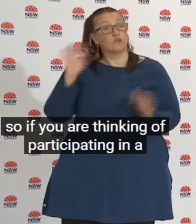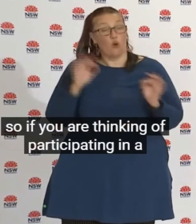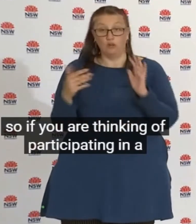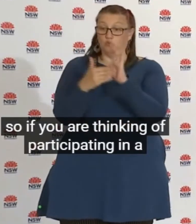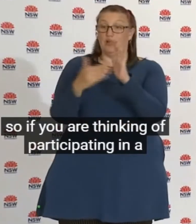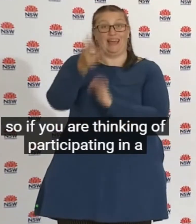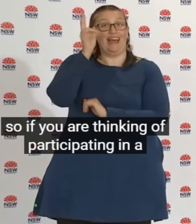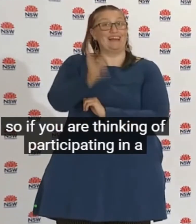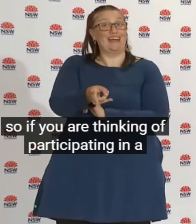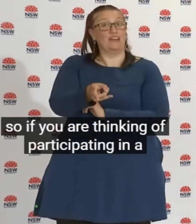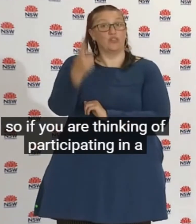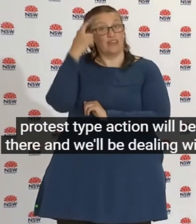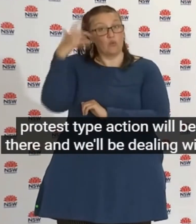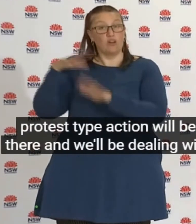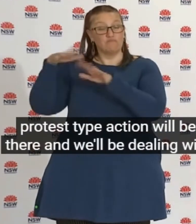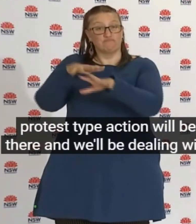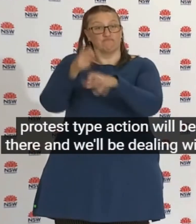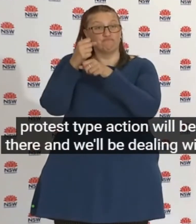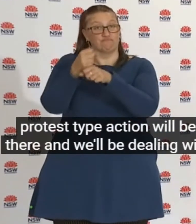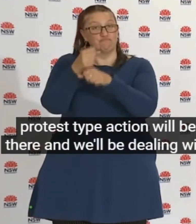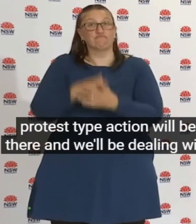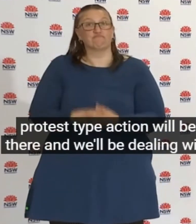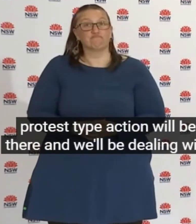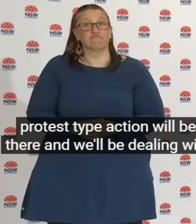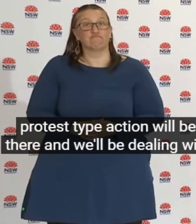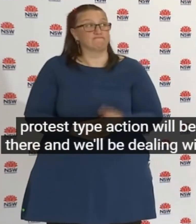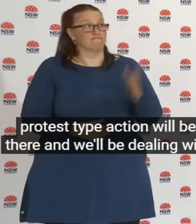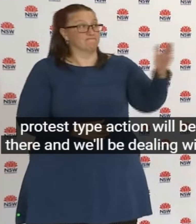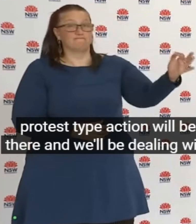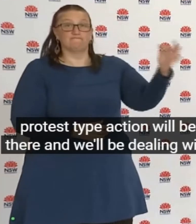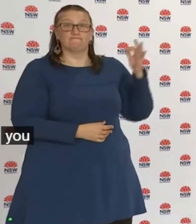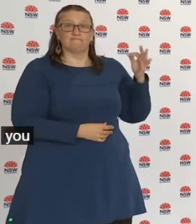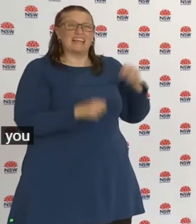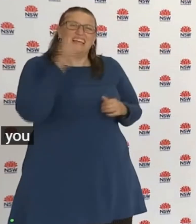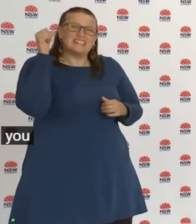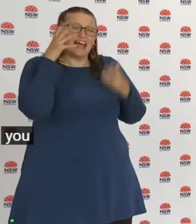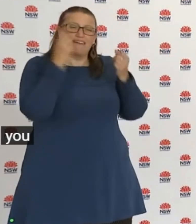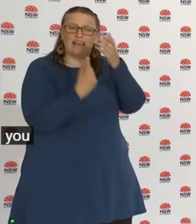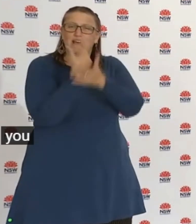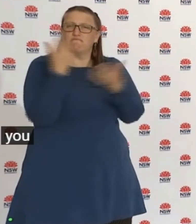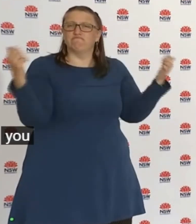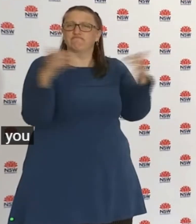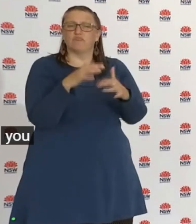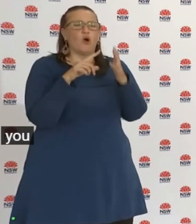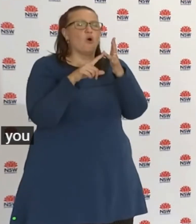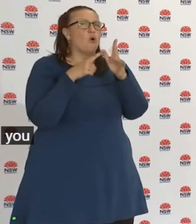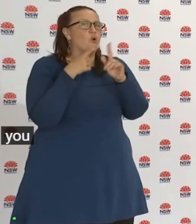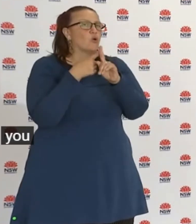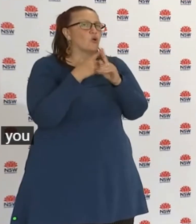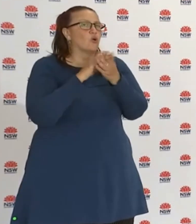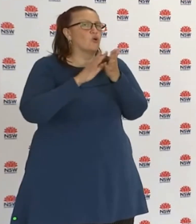we'll be dealing with you. Deputy Commissioner, do you kind of prevented Oakhurst too in the last 24 hours when police attended and there was an